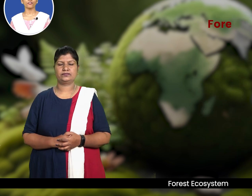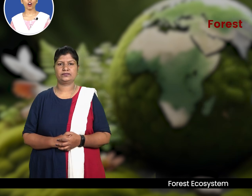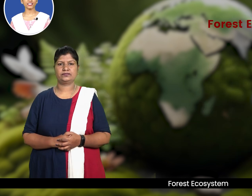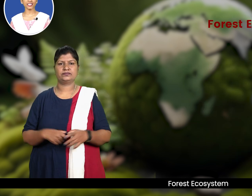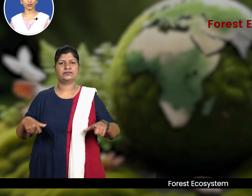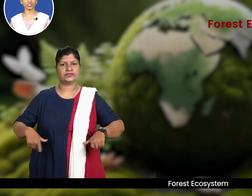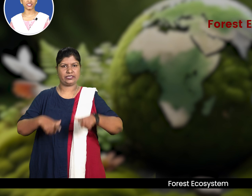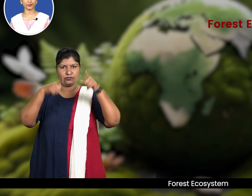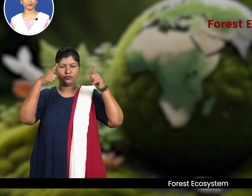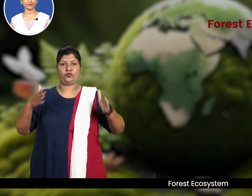Forest ecosystem.